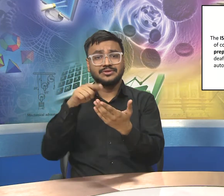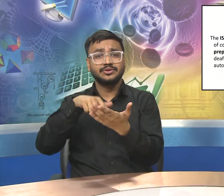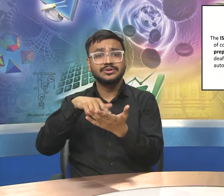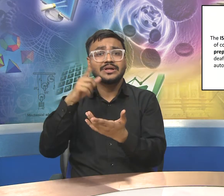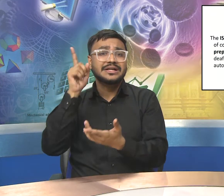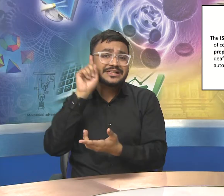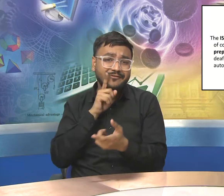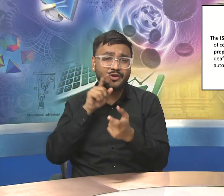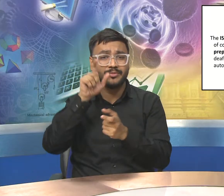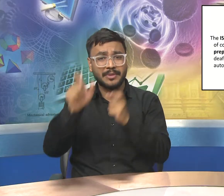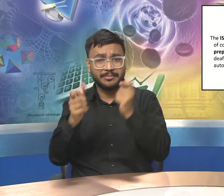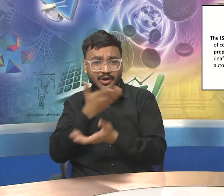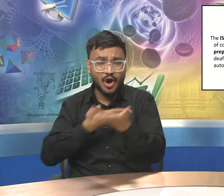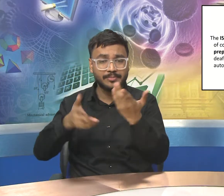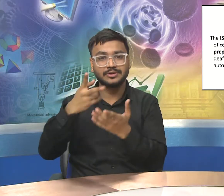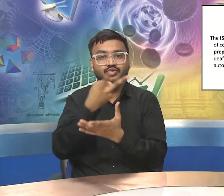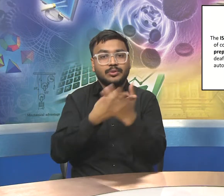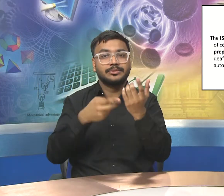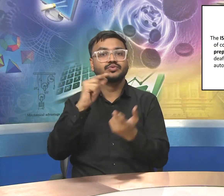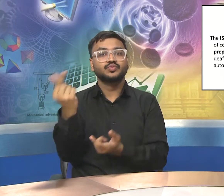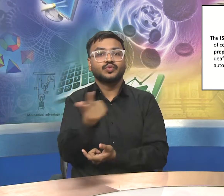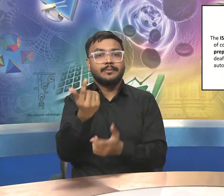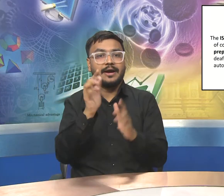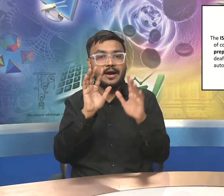to use a bilingual approach with Devp.